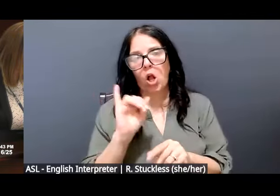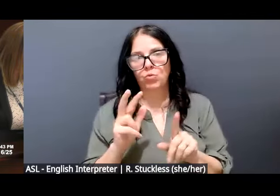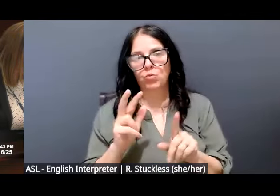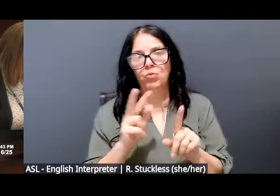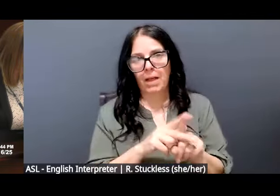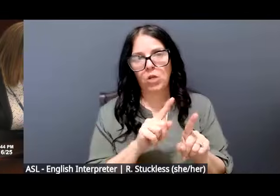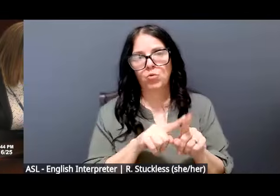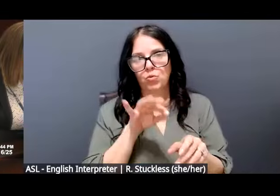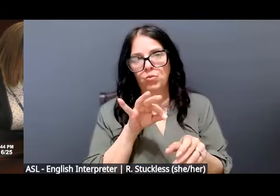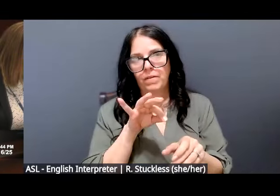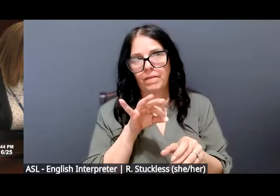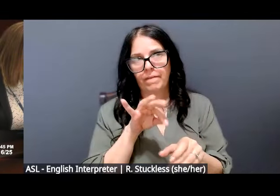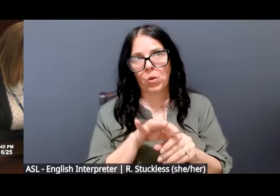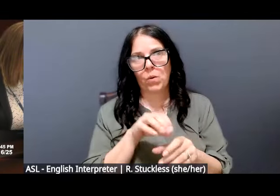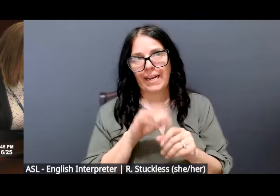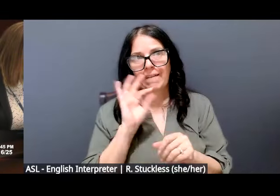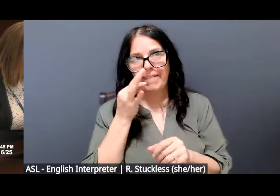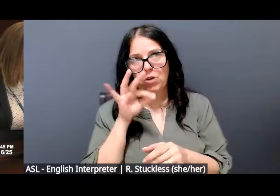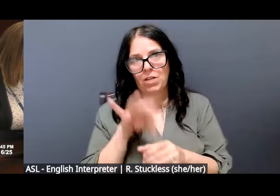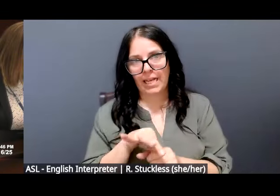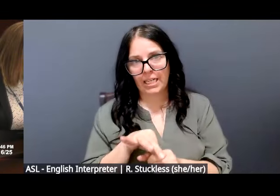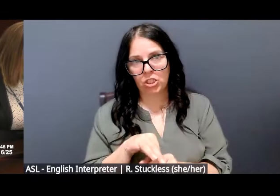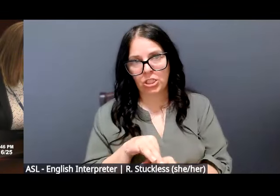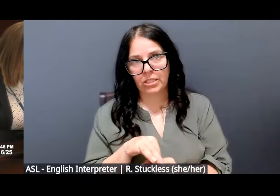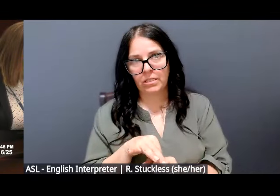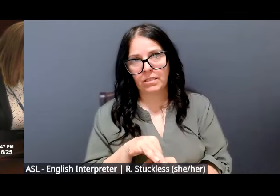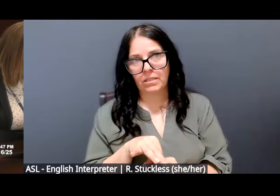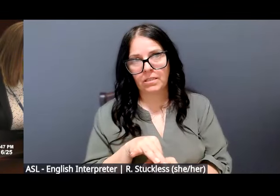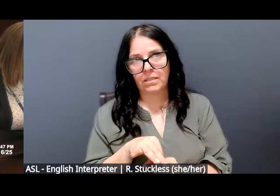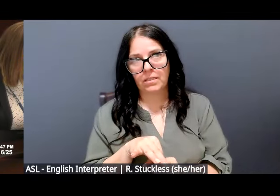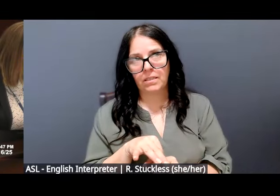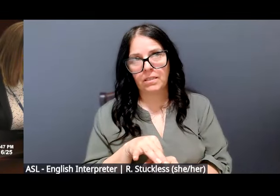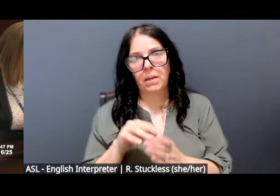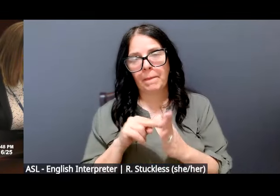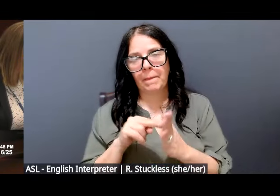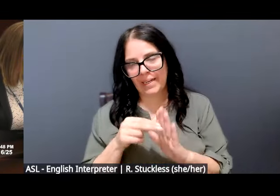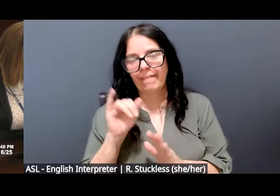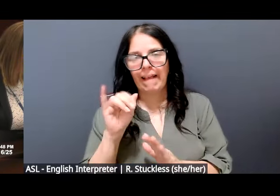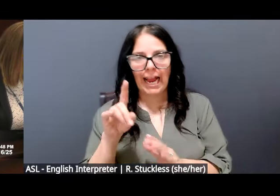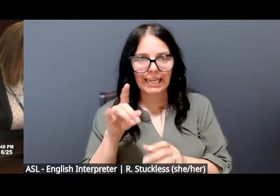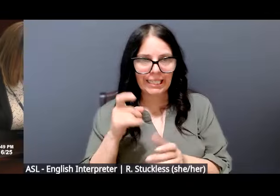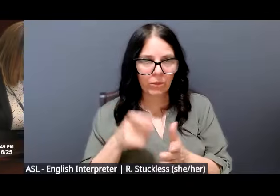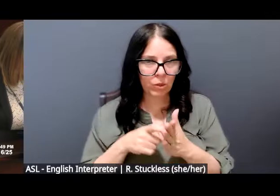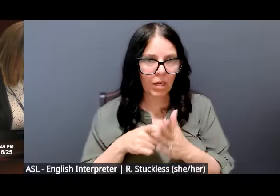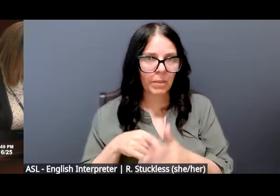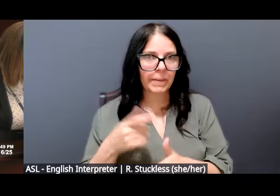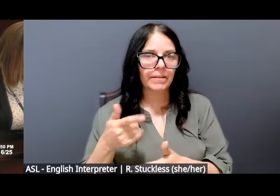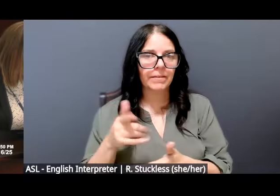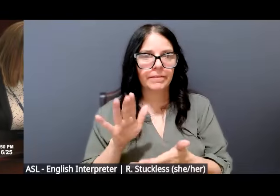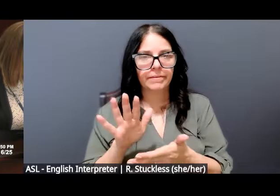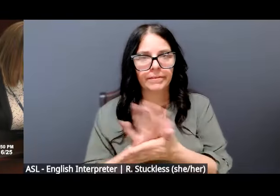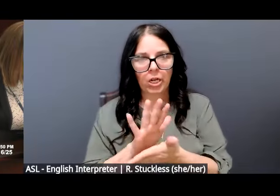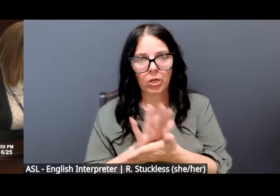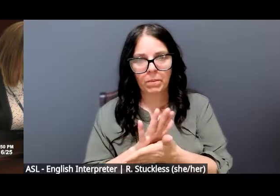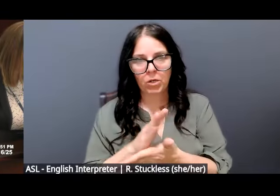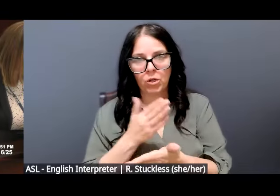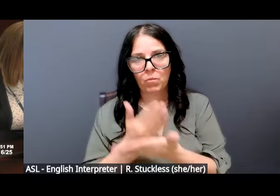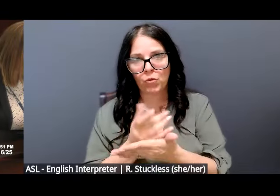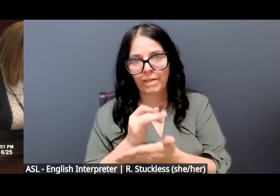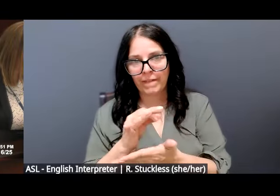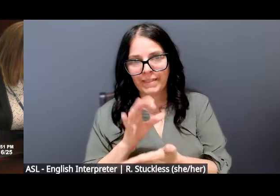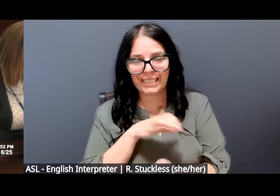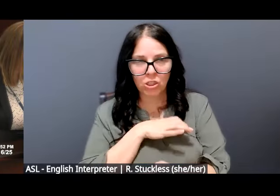federal elections. So, meaning like the ID requirements, the documentary proof of citizenship, et cetera.